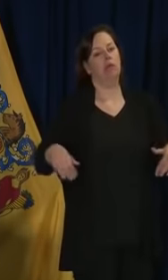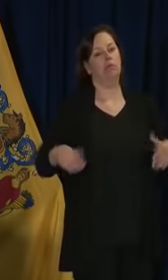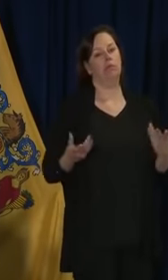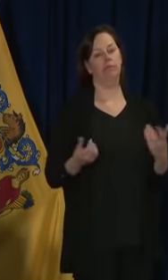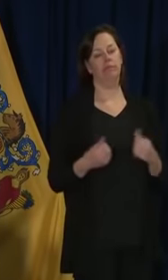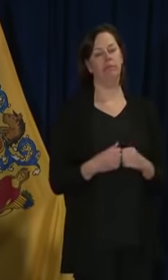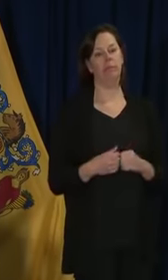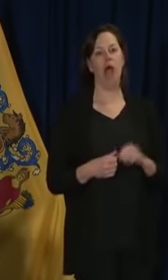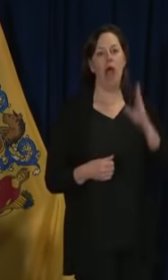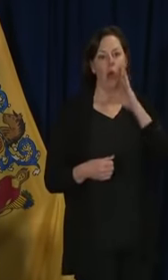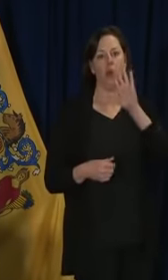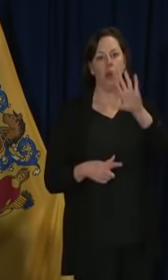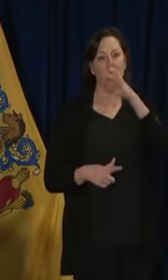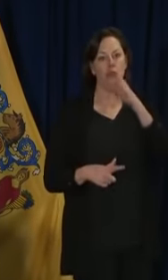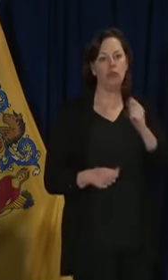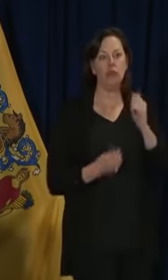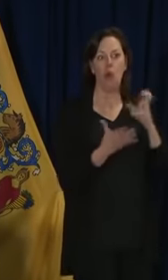of interest to you.